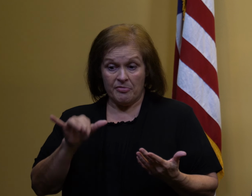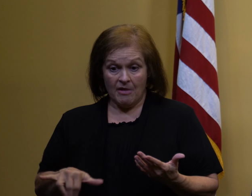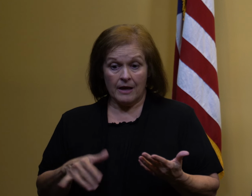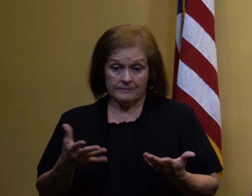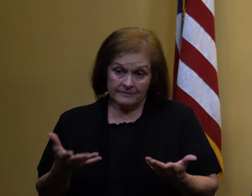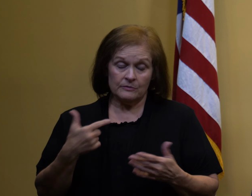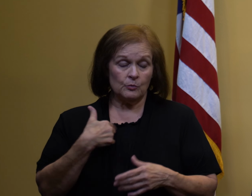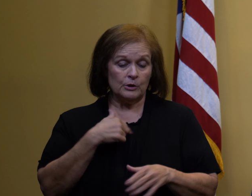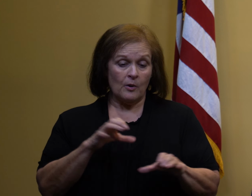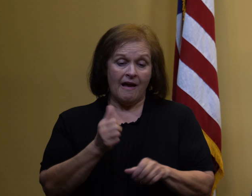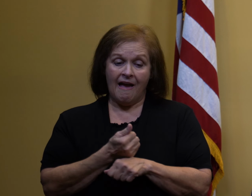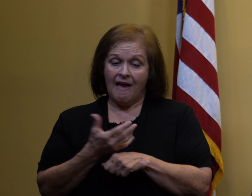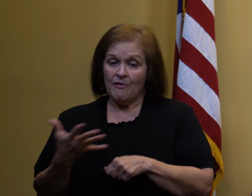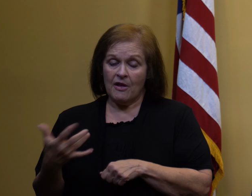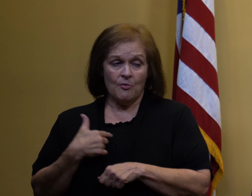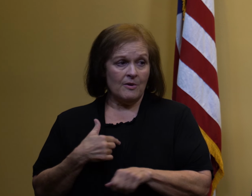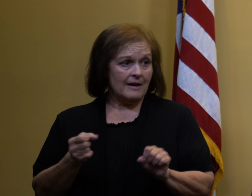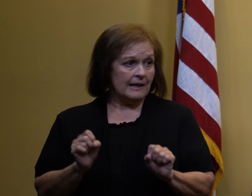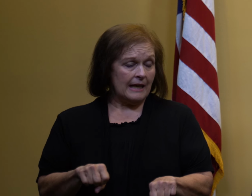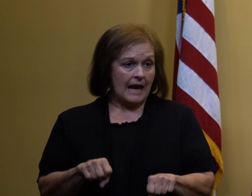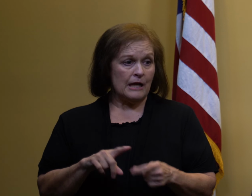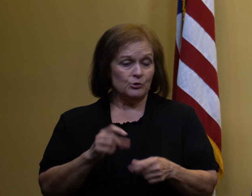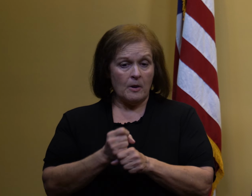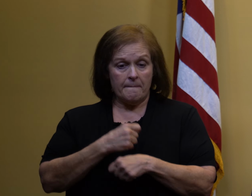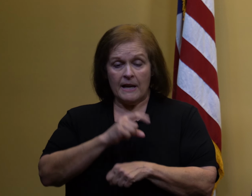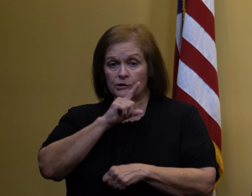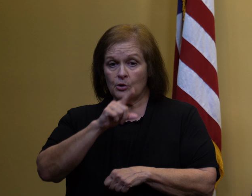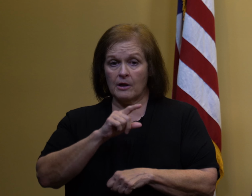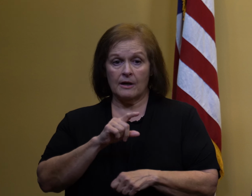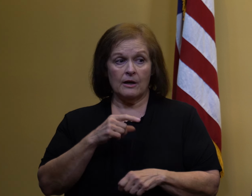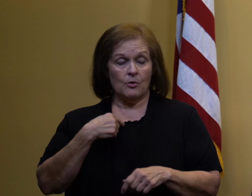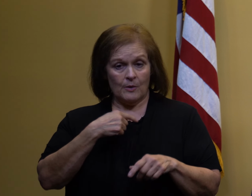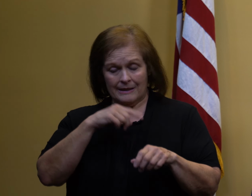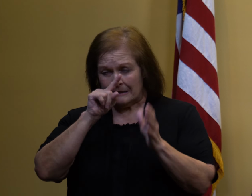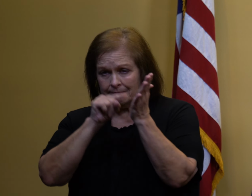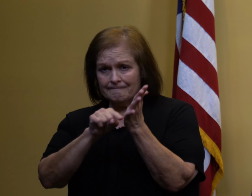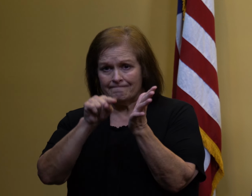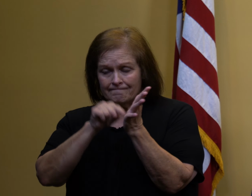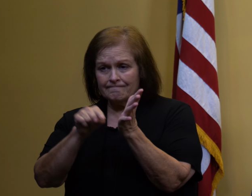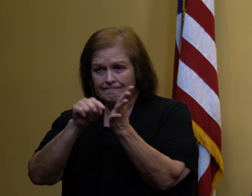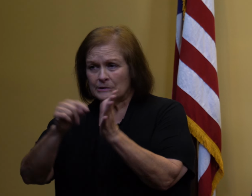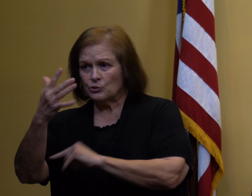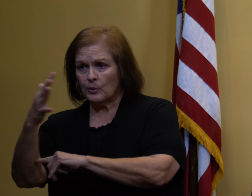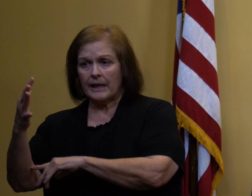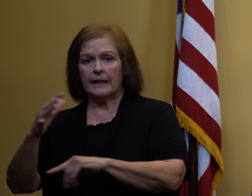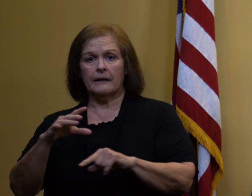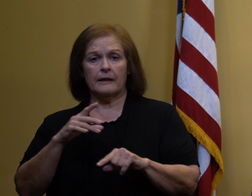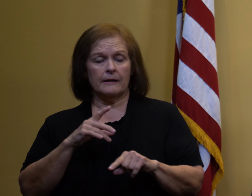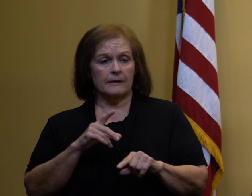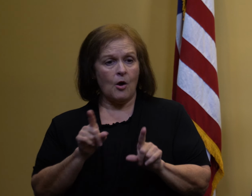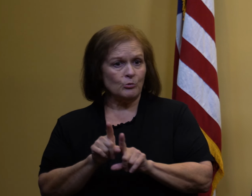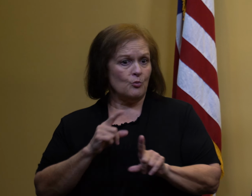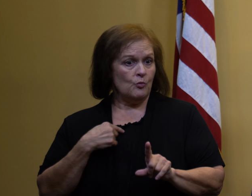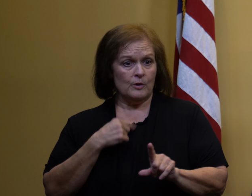we are doing everything possible to make sure that not only we can inspect, but also respond. But